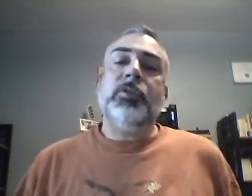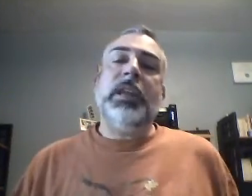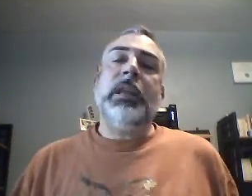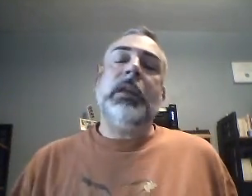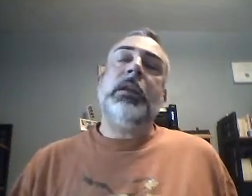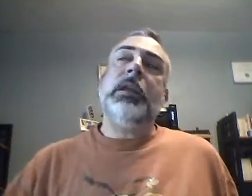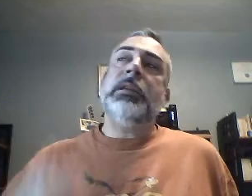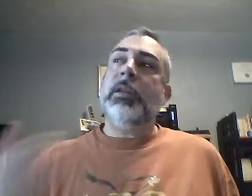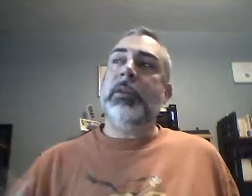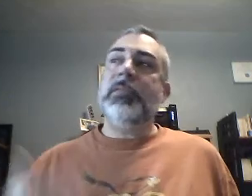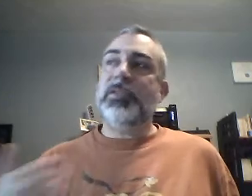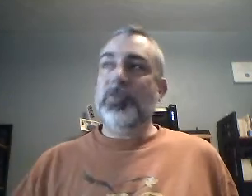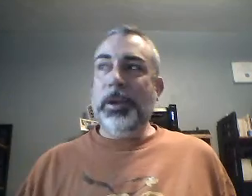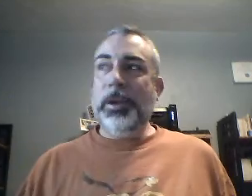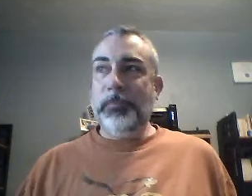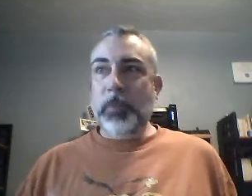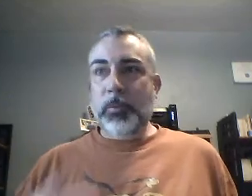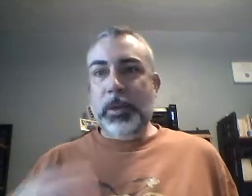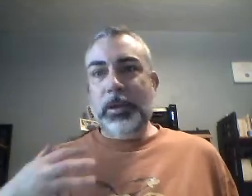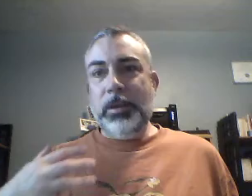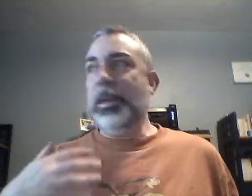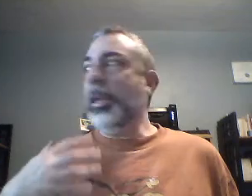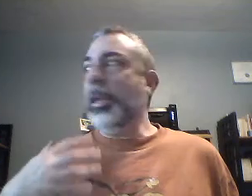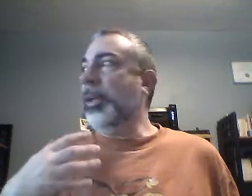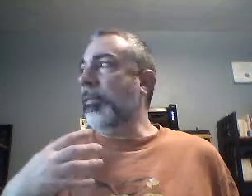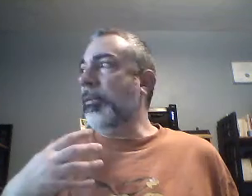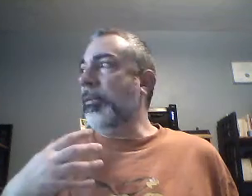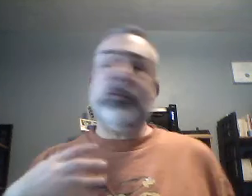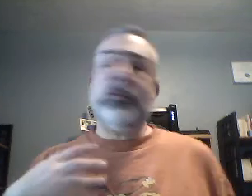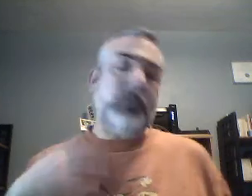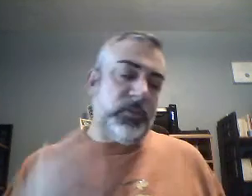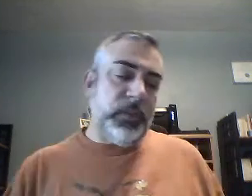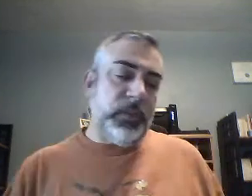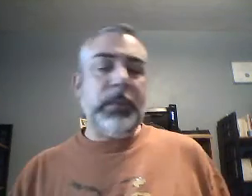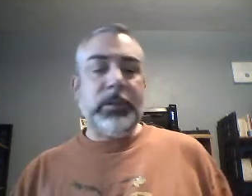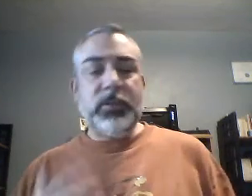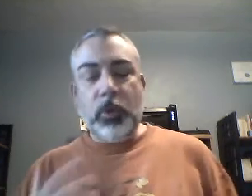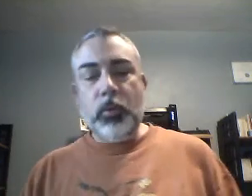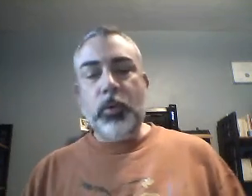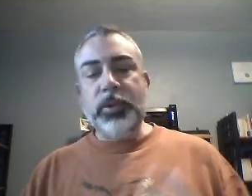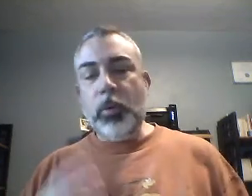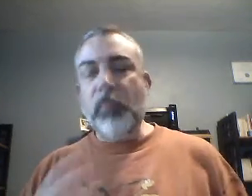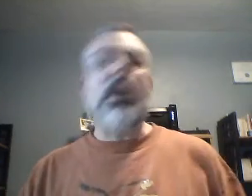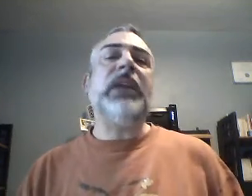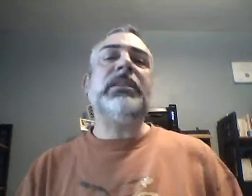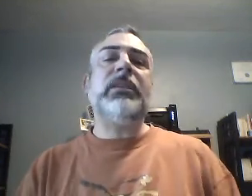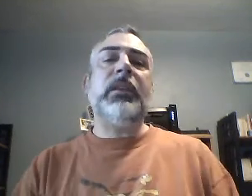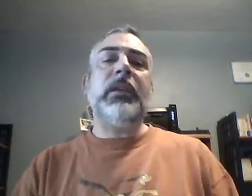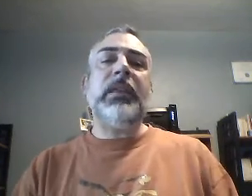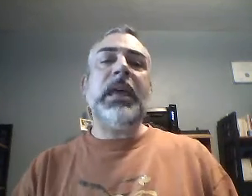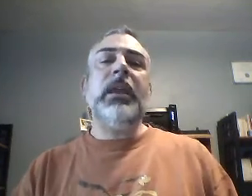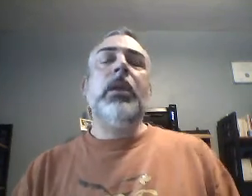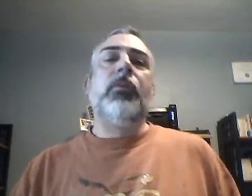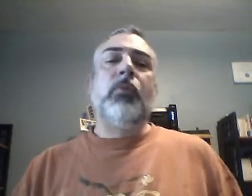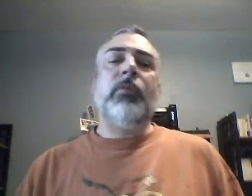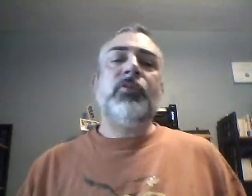understand that in the telling of the story, you might watch videos about Stonewall, the Stonewall riots, and everything like that. The role of